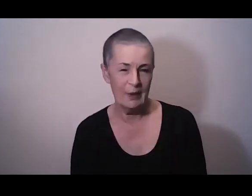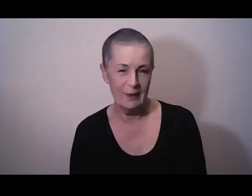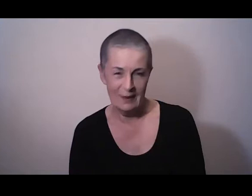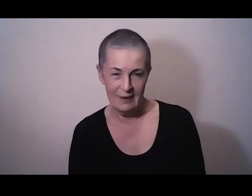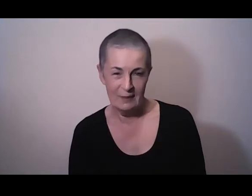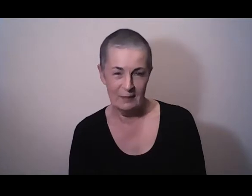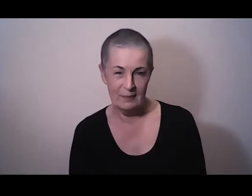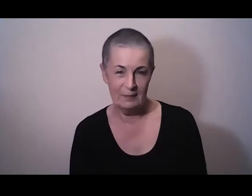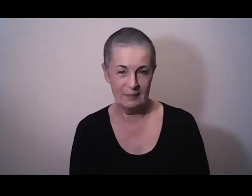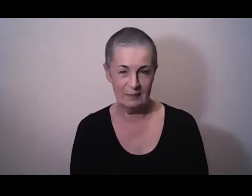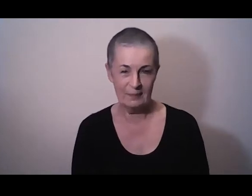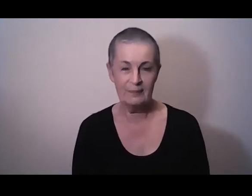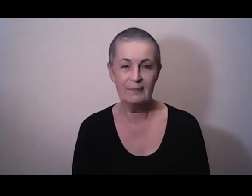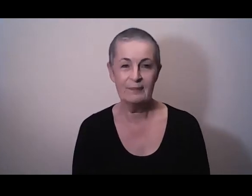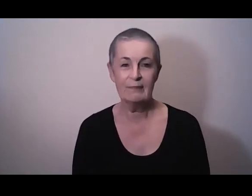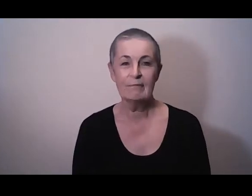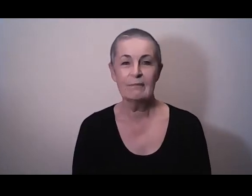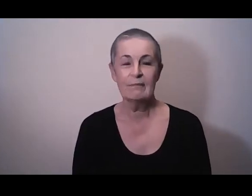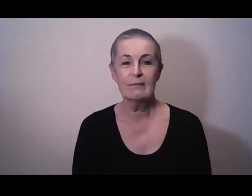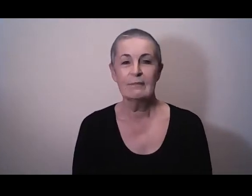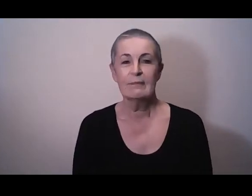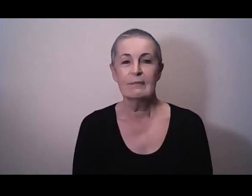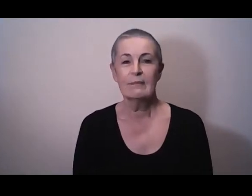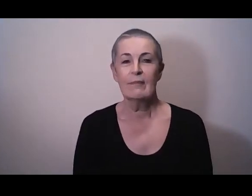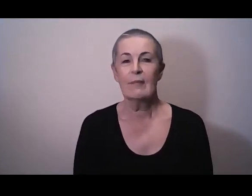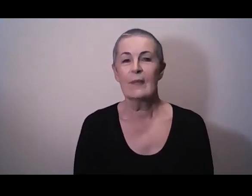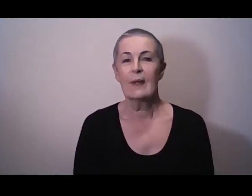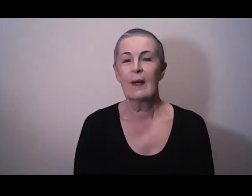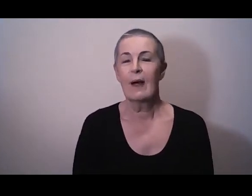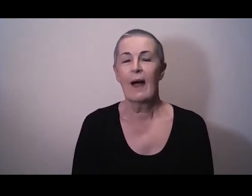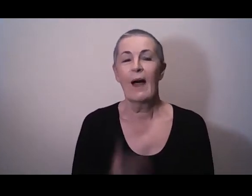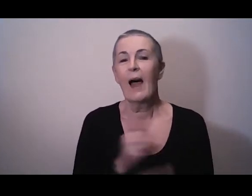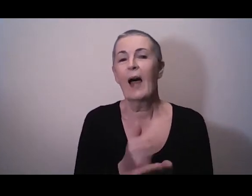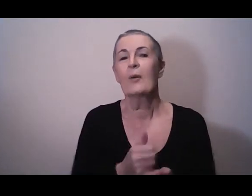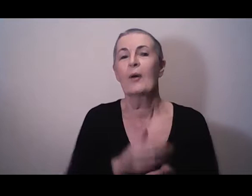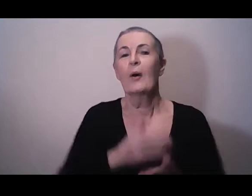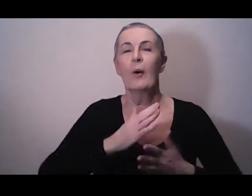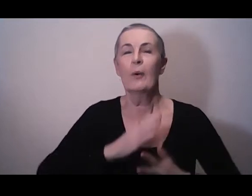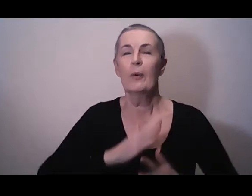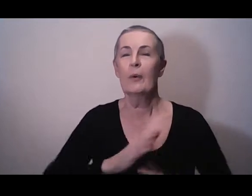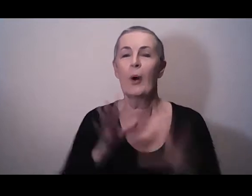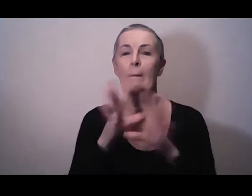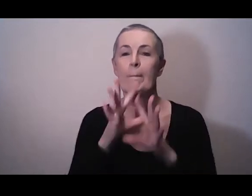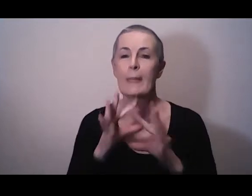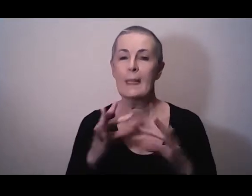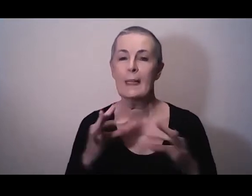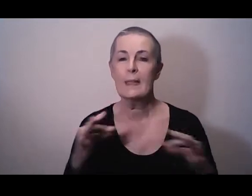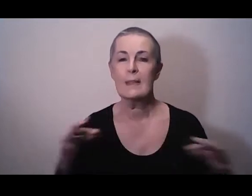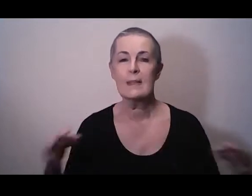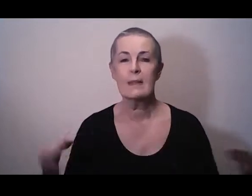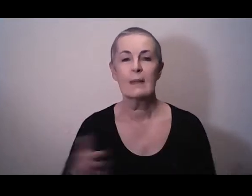and creates deep peace once you get the hang of it. So keep